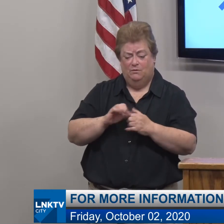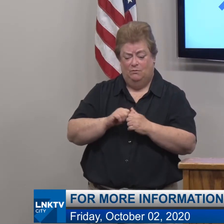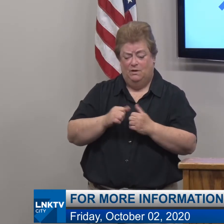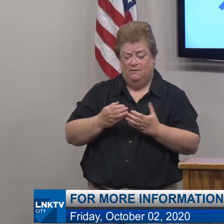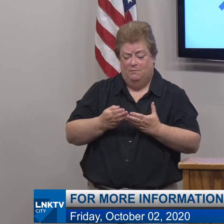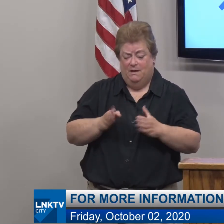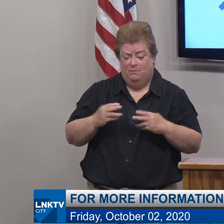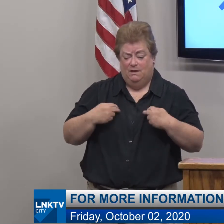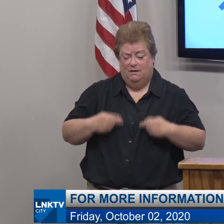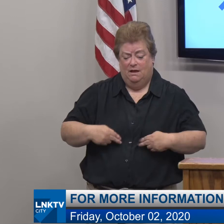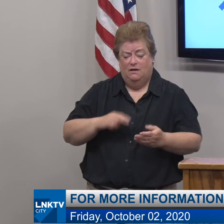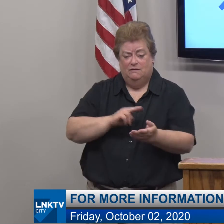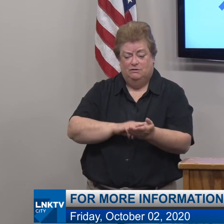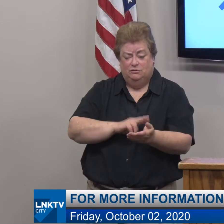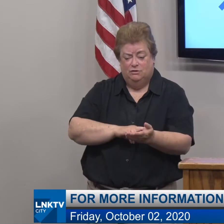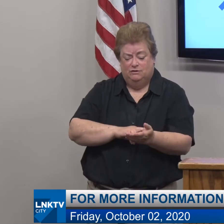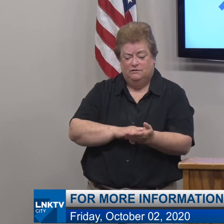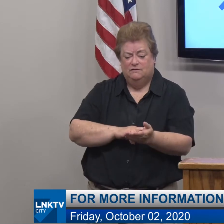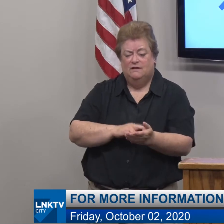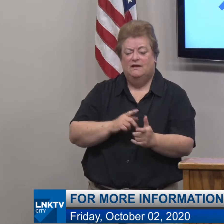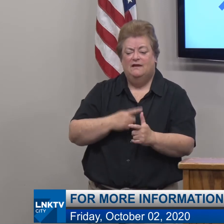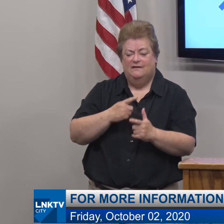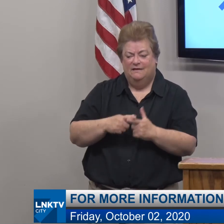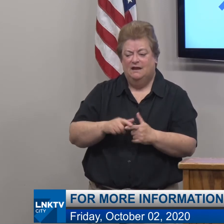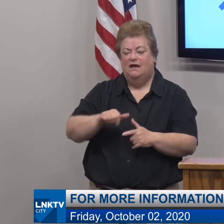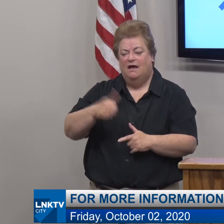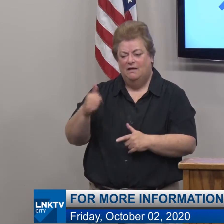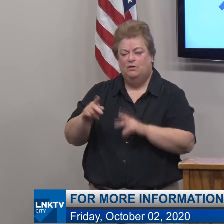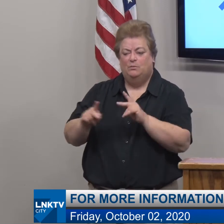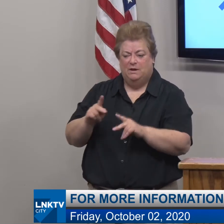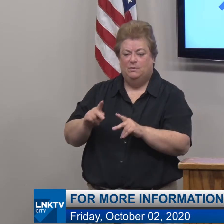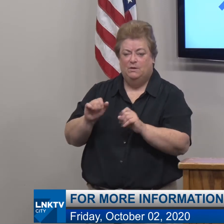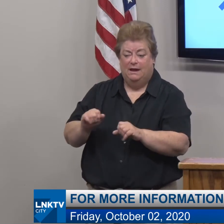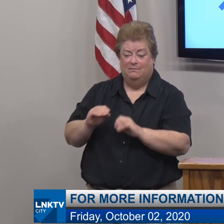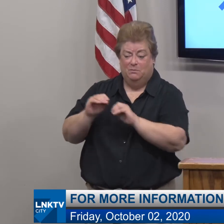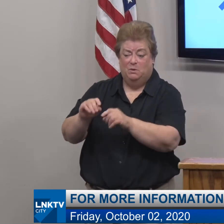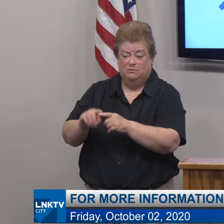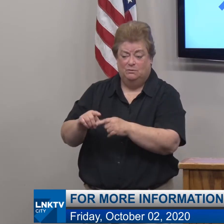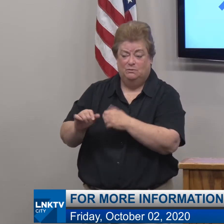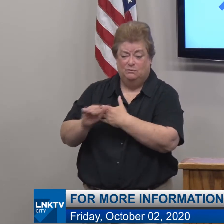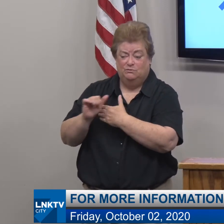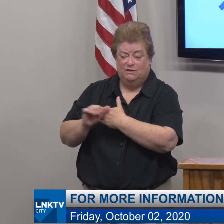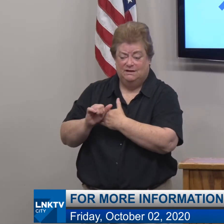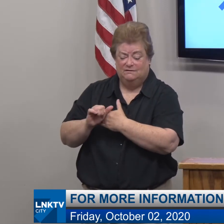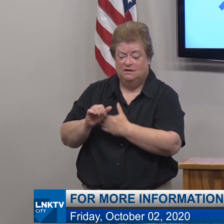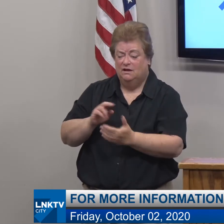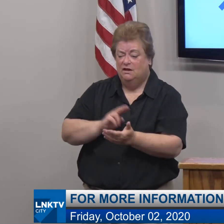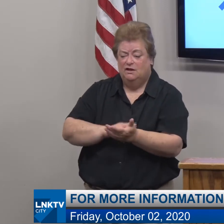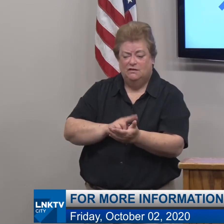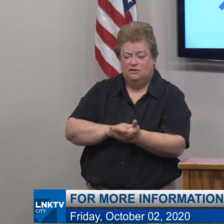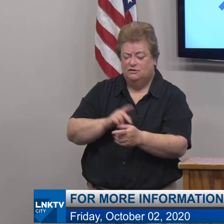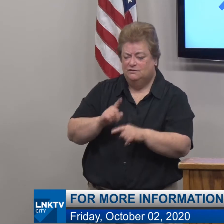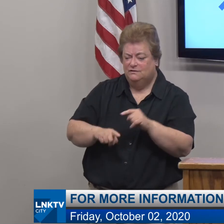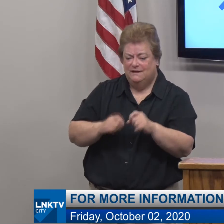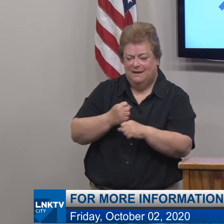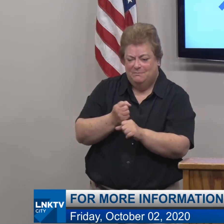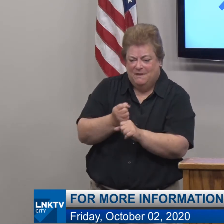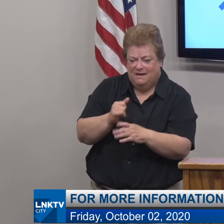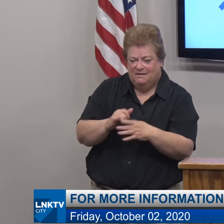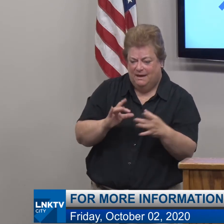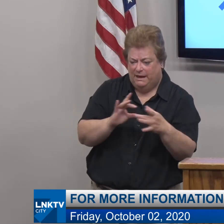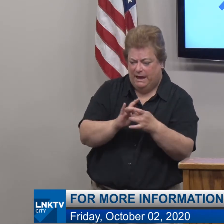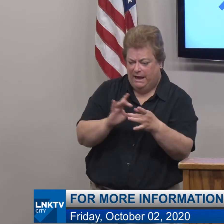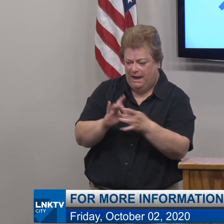the contact tracing, it puts others at greater risk. The nurses are unable to connect cases and notify others